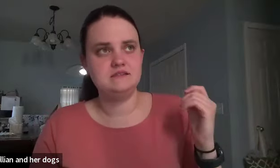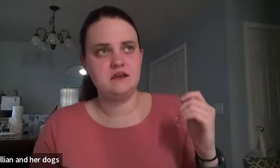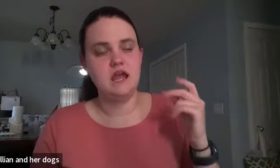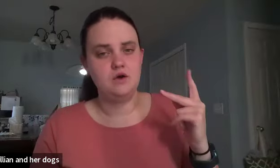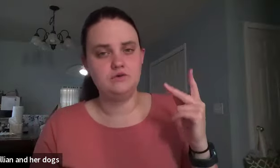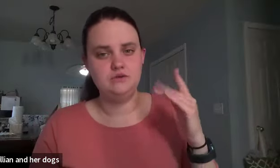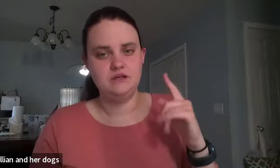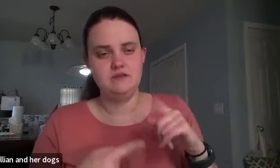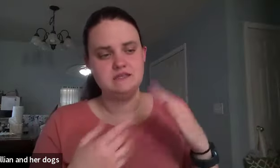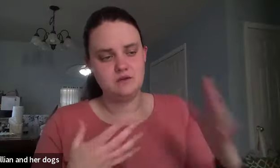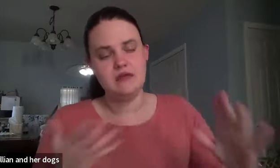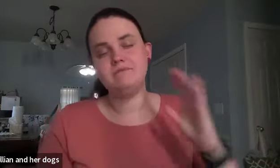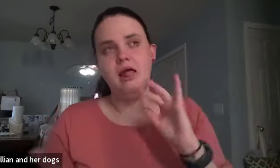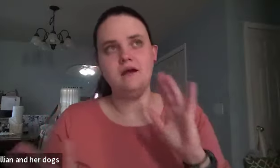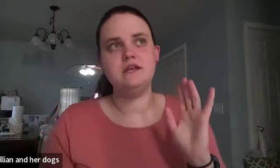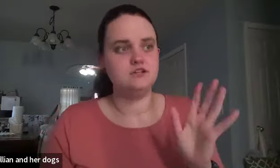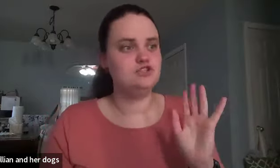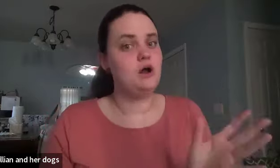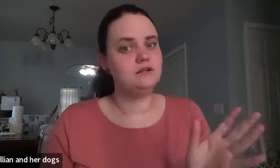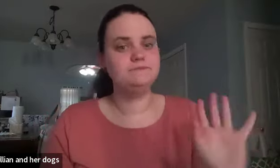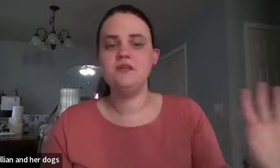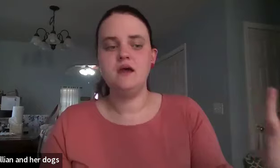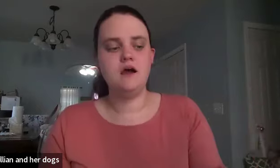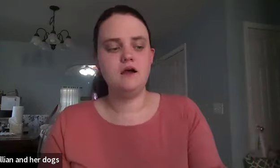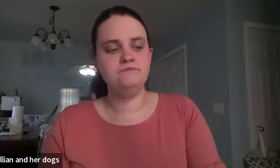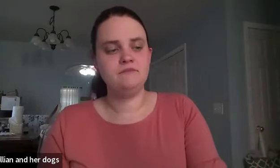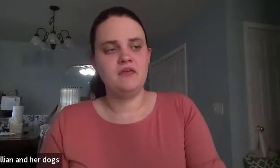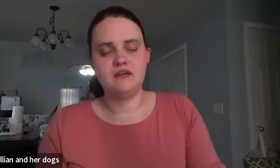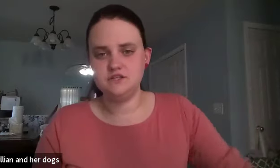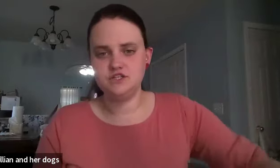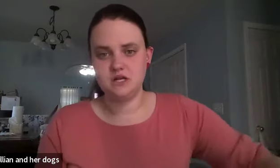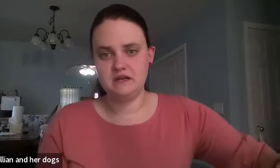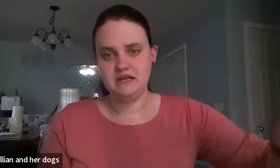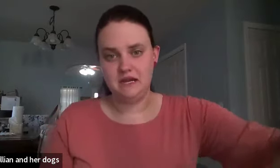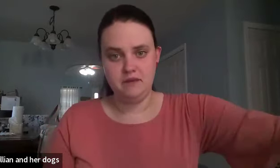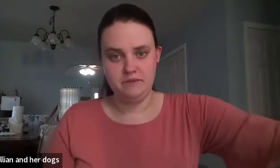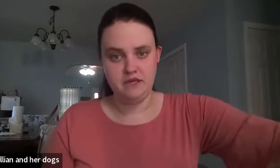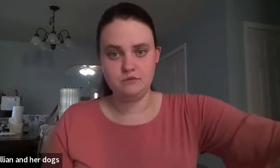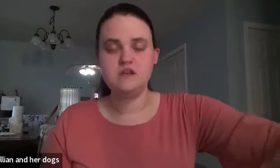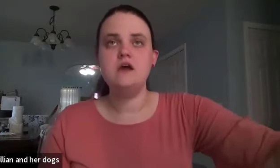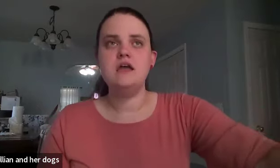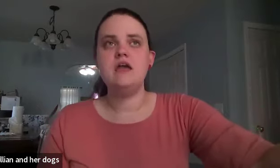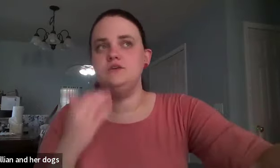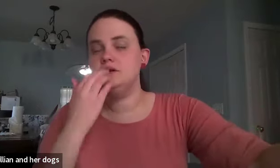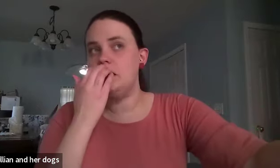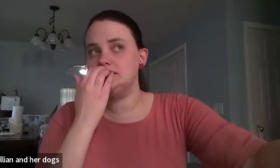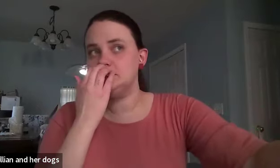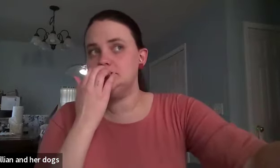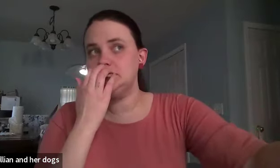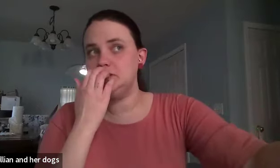That is kind of how you can that's how that cannot talk. That's how you can talk about any kind of baby animals. You can also do